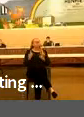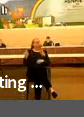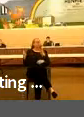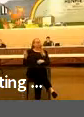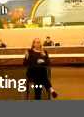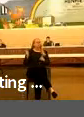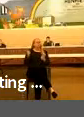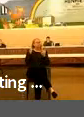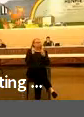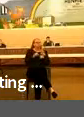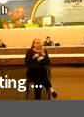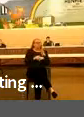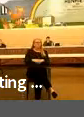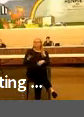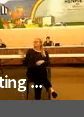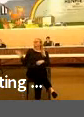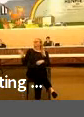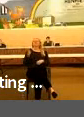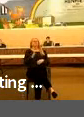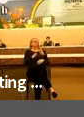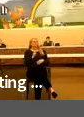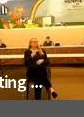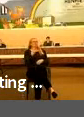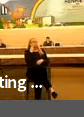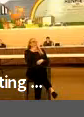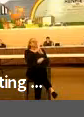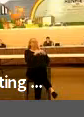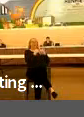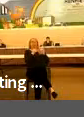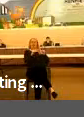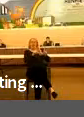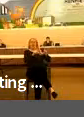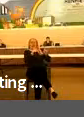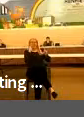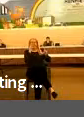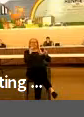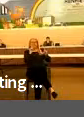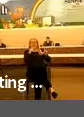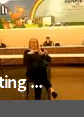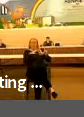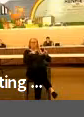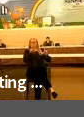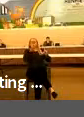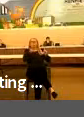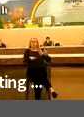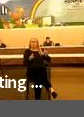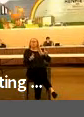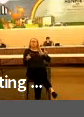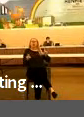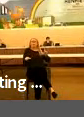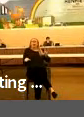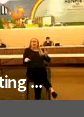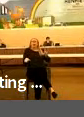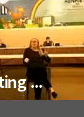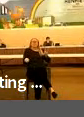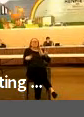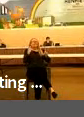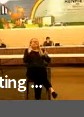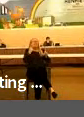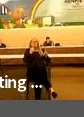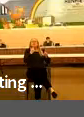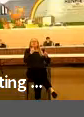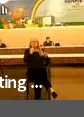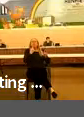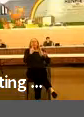yeah, see, that's the overall PUD map right there, with Parcel E being in the, again, the lower right-hand corner, where you see a couple of those red swatches, which